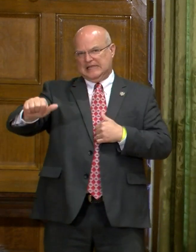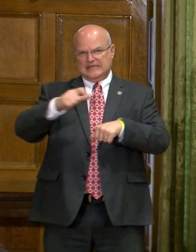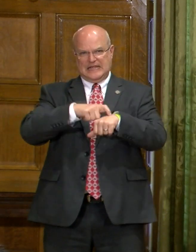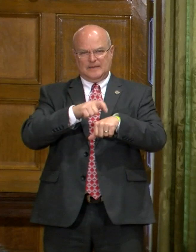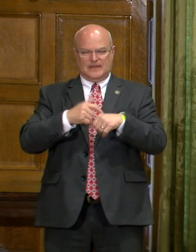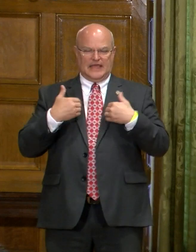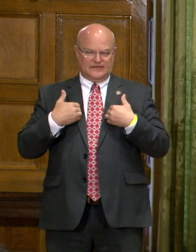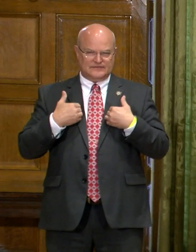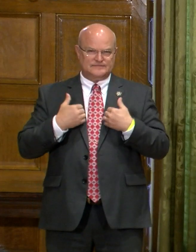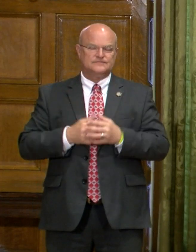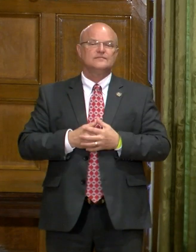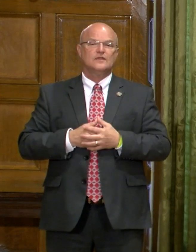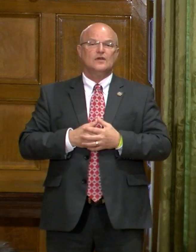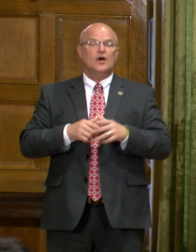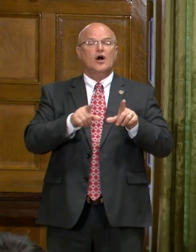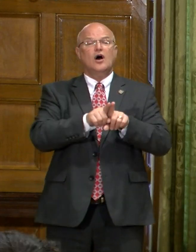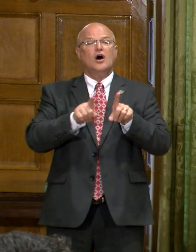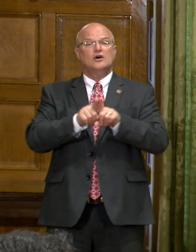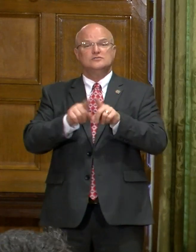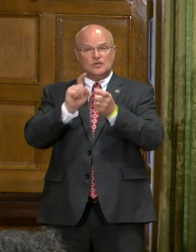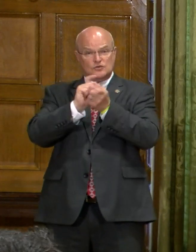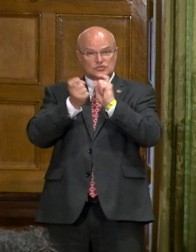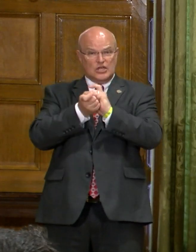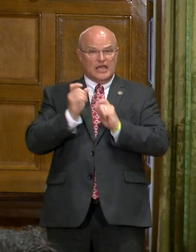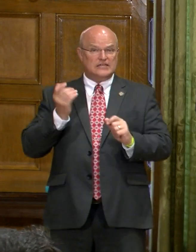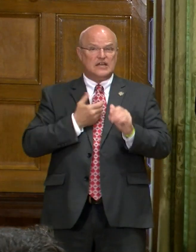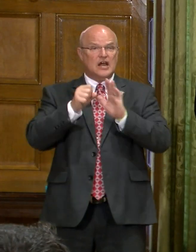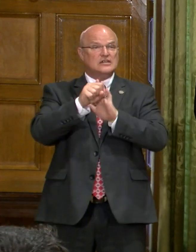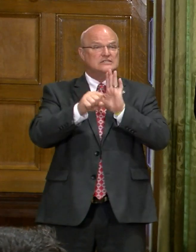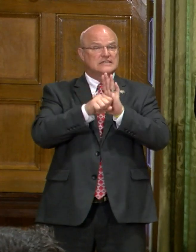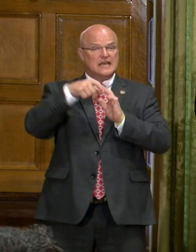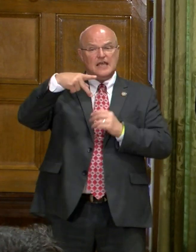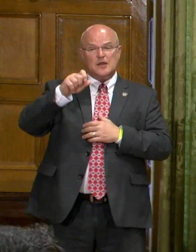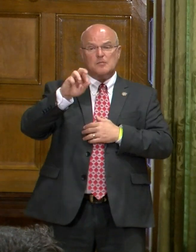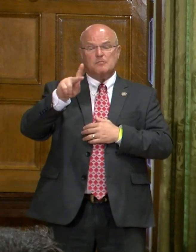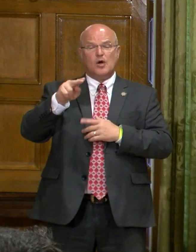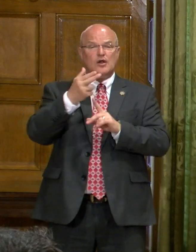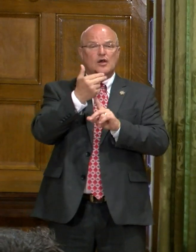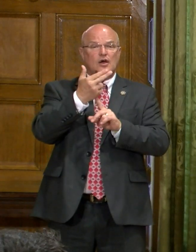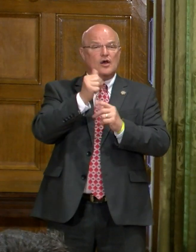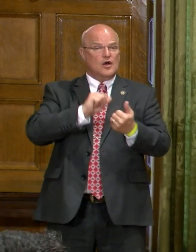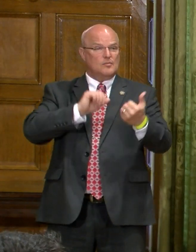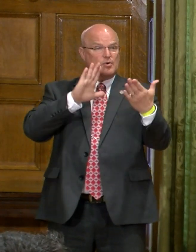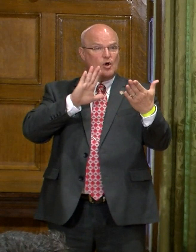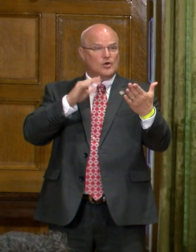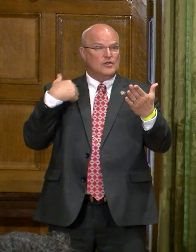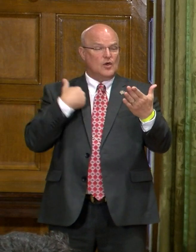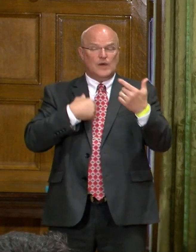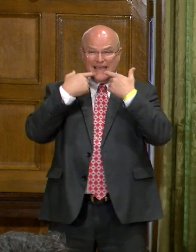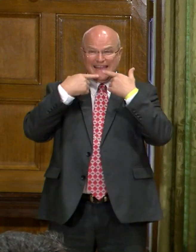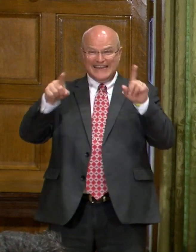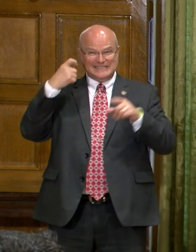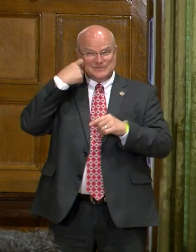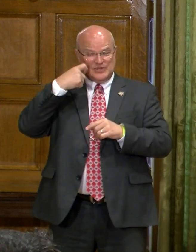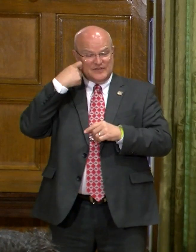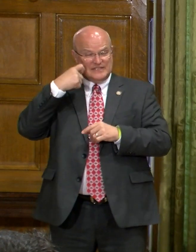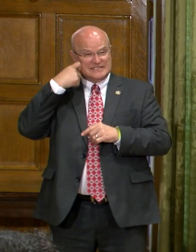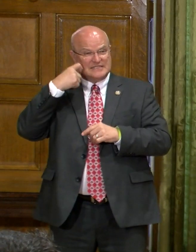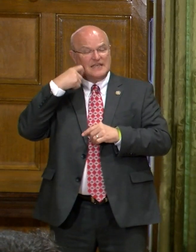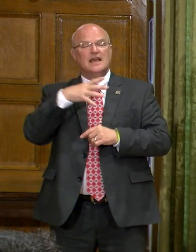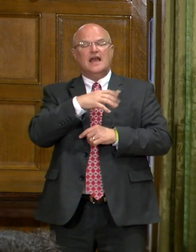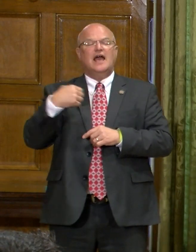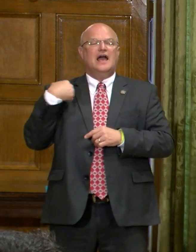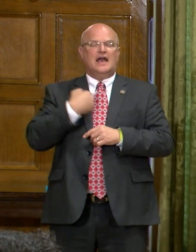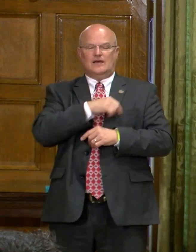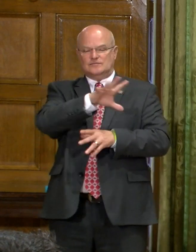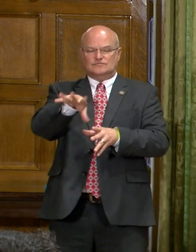that they have. We'll also change our state parks lodging approach that we had announced previously, and